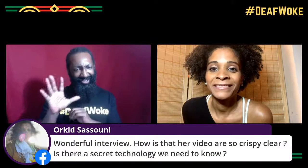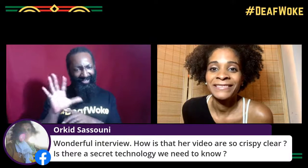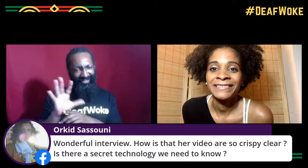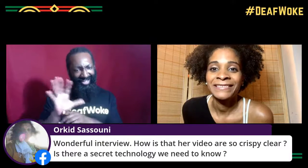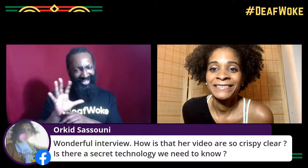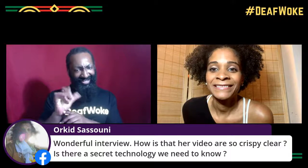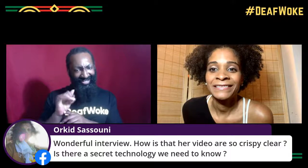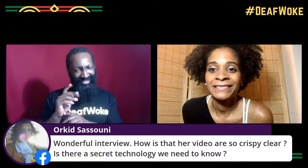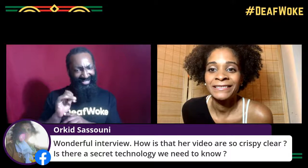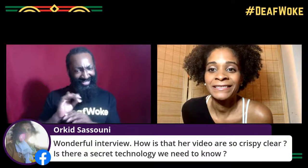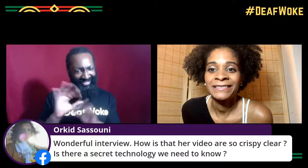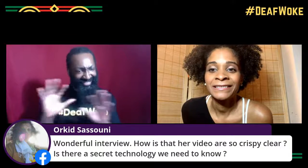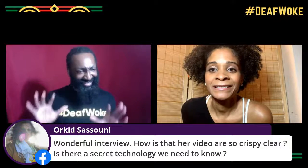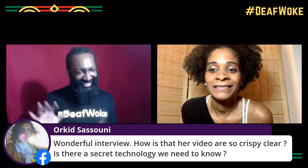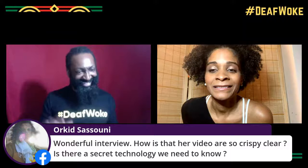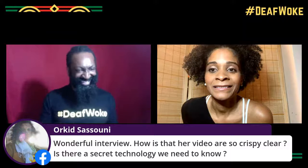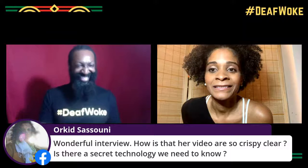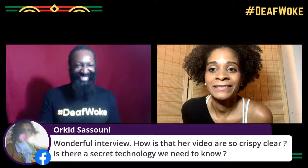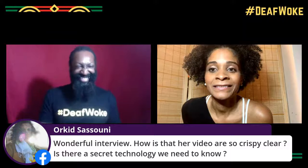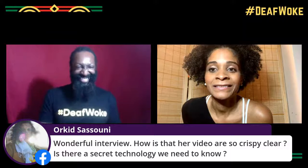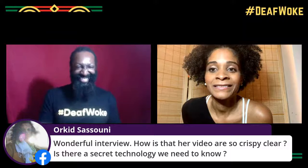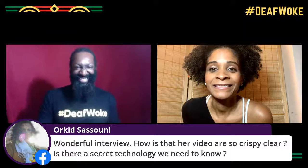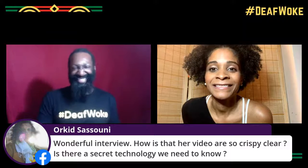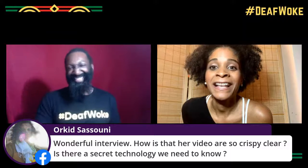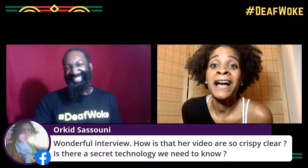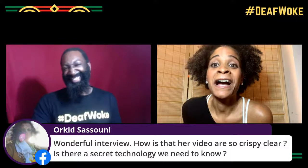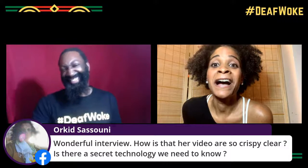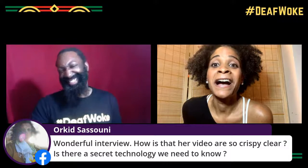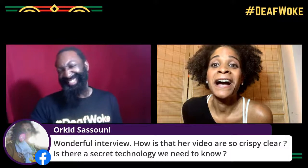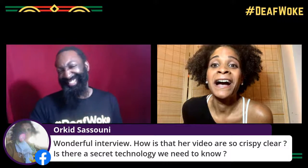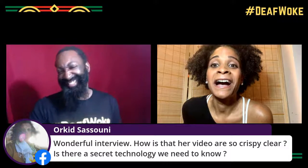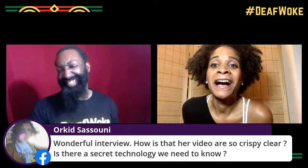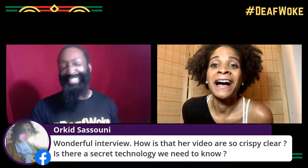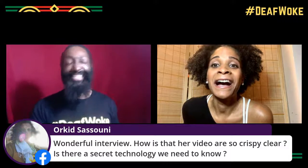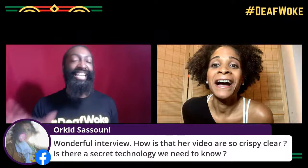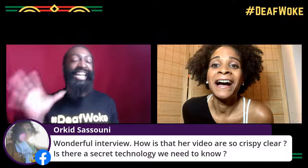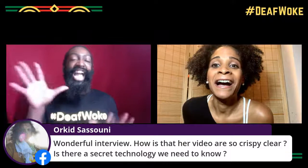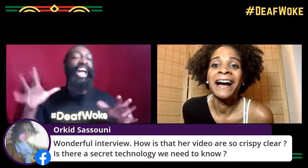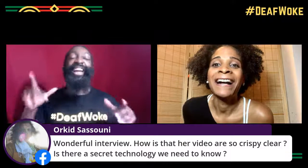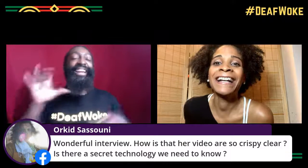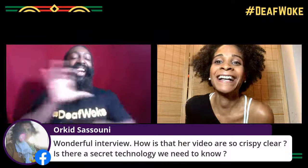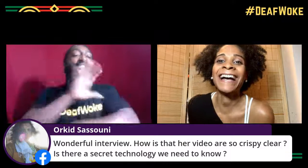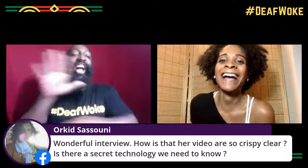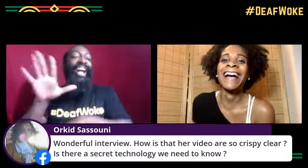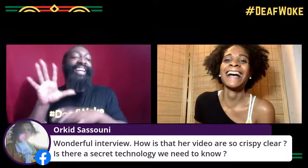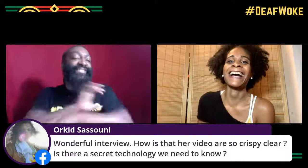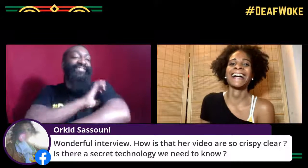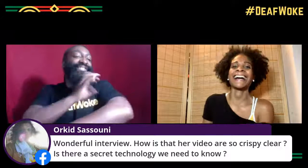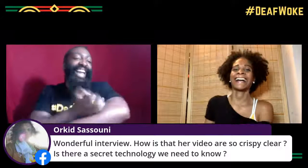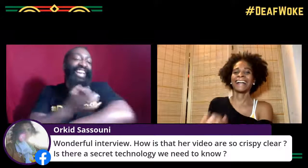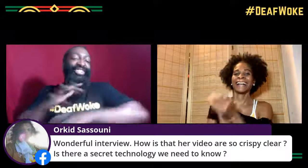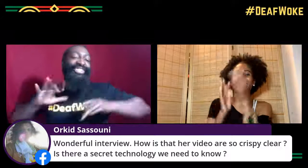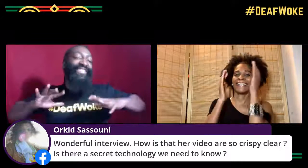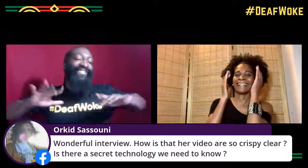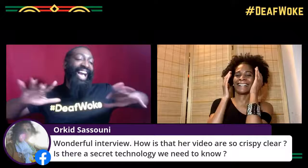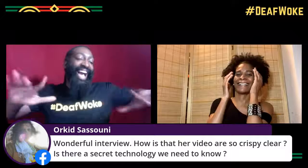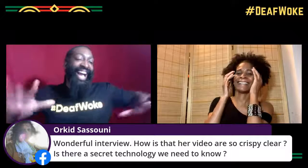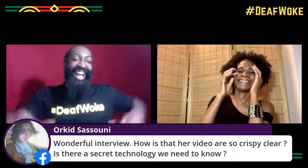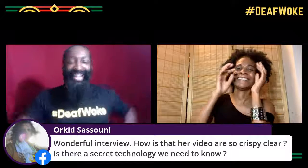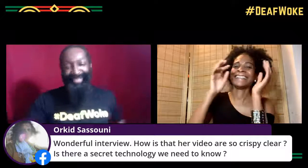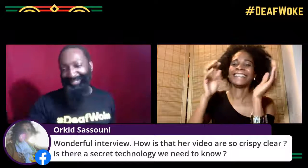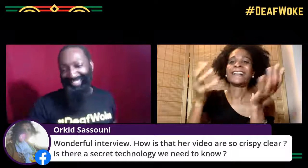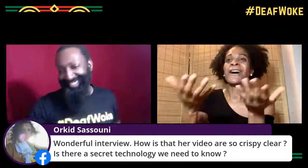Oh, wonderful interview is a statement in question. How is that her video are so